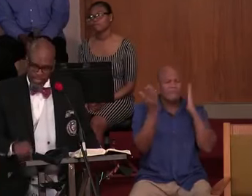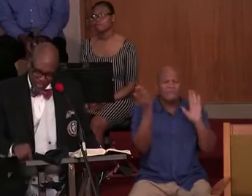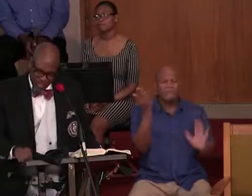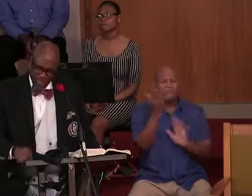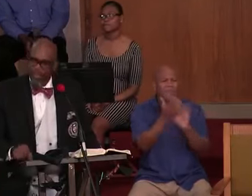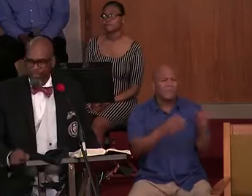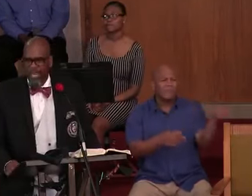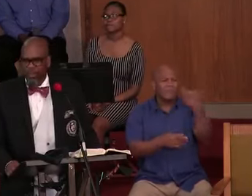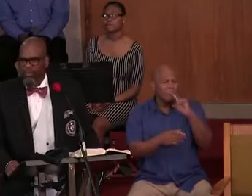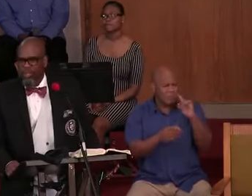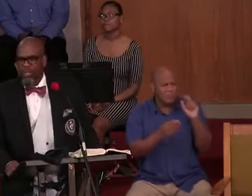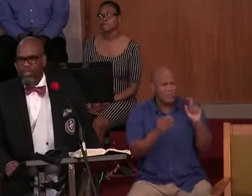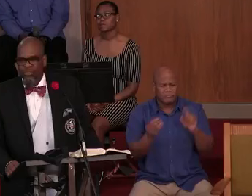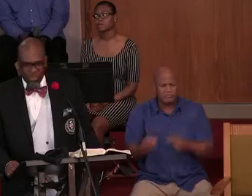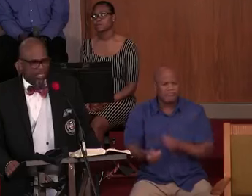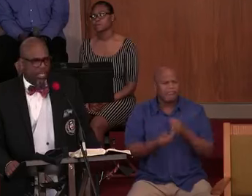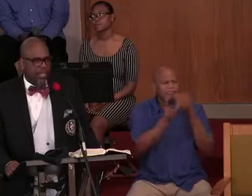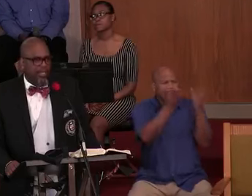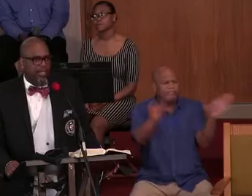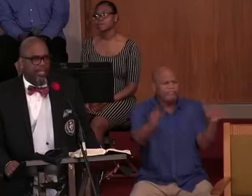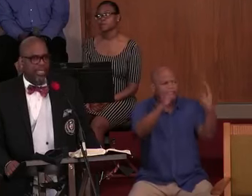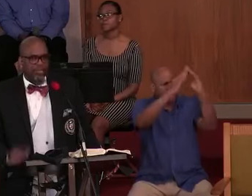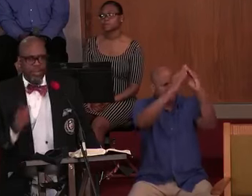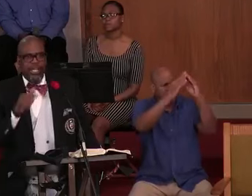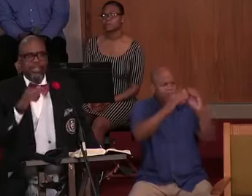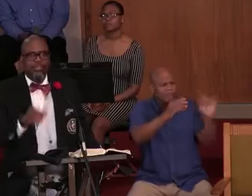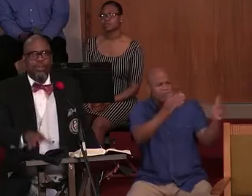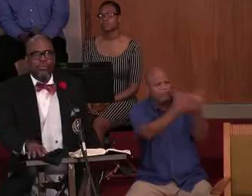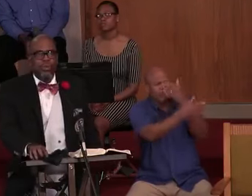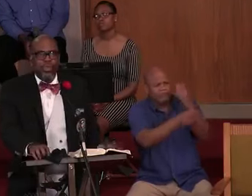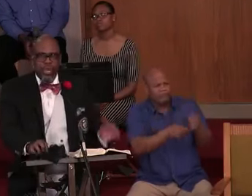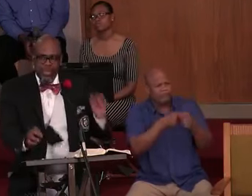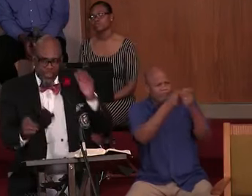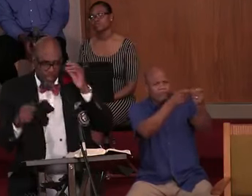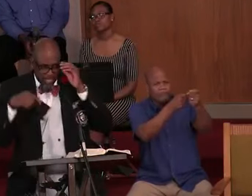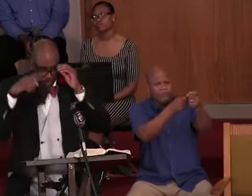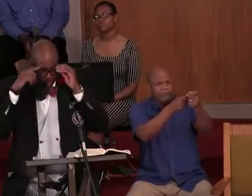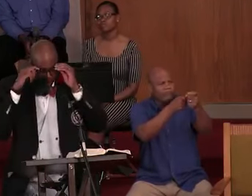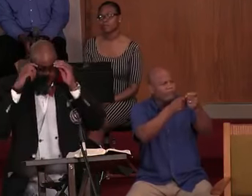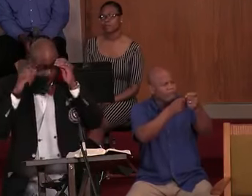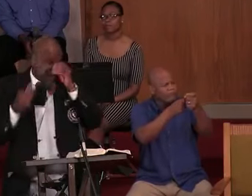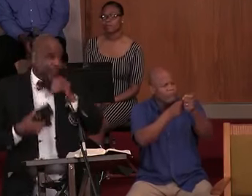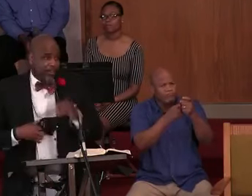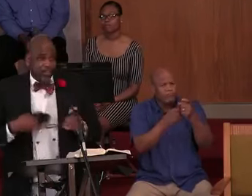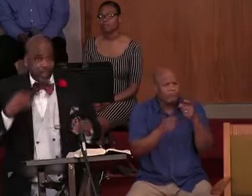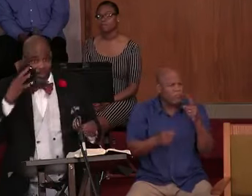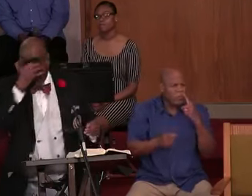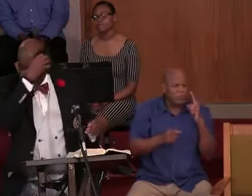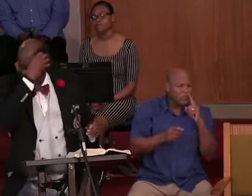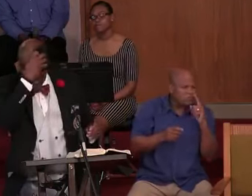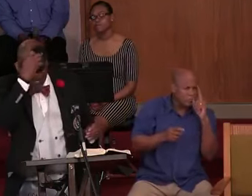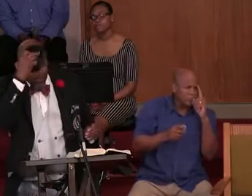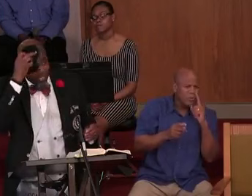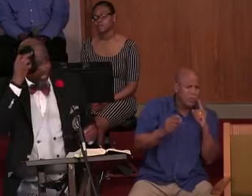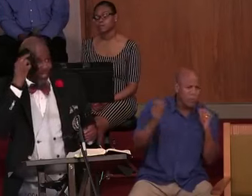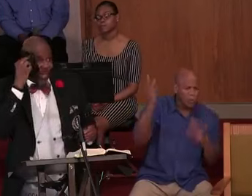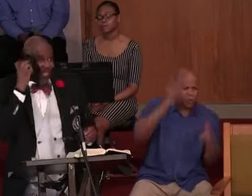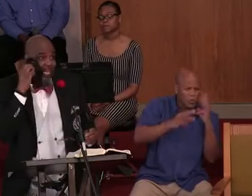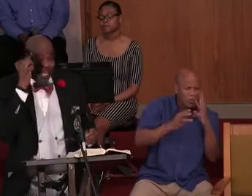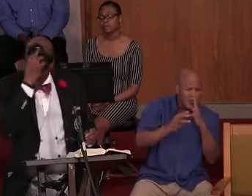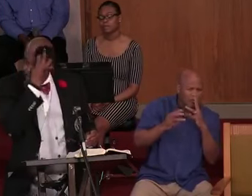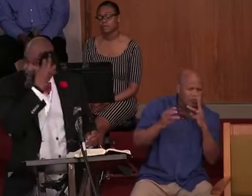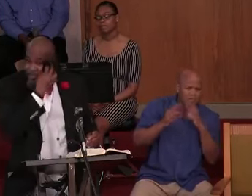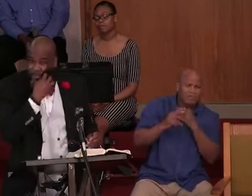things. Don't give up now. Trust God. If you're here and you don't know the God I'm talking about, your first mountain is to accept Jesus